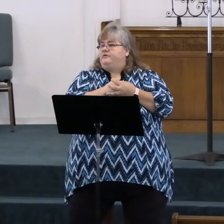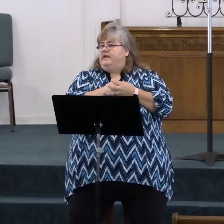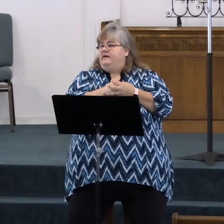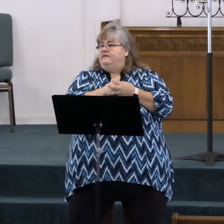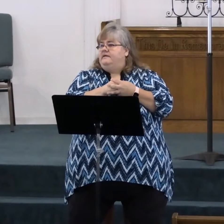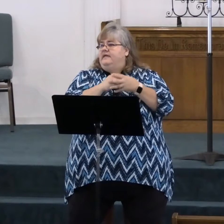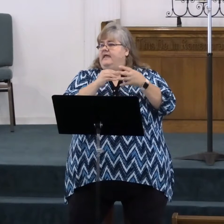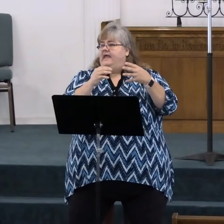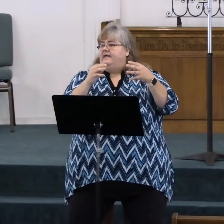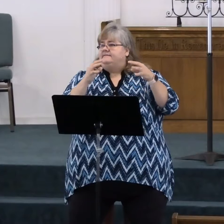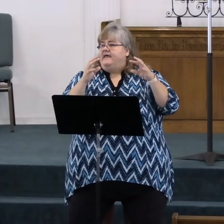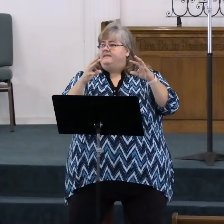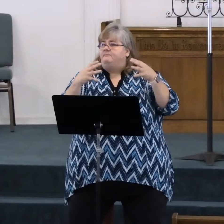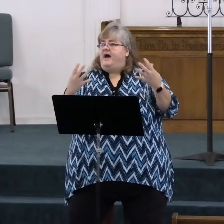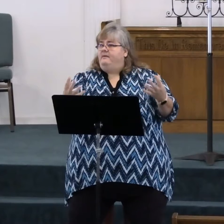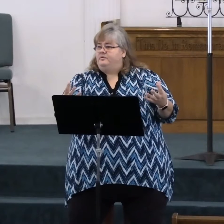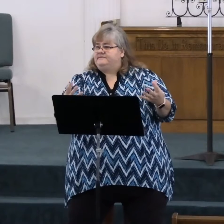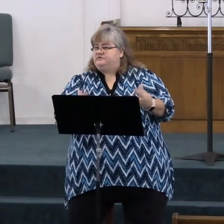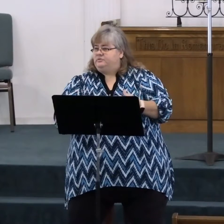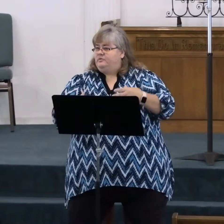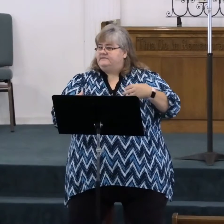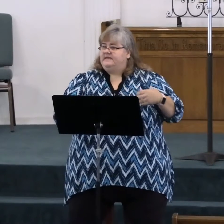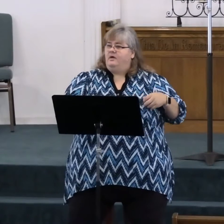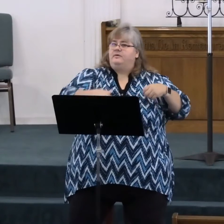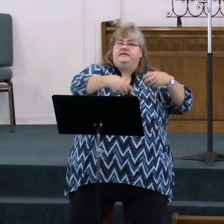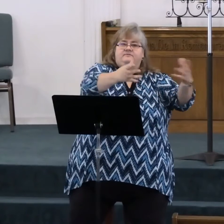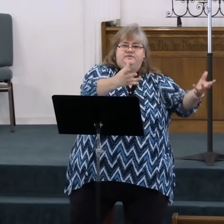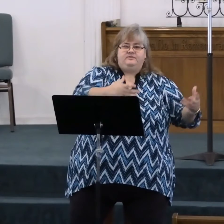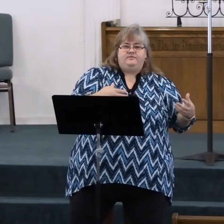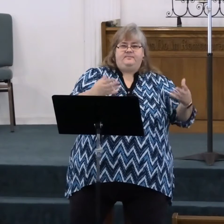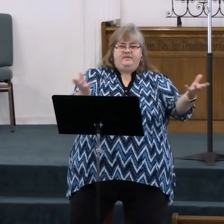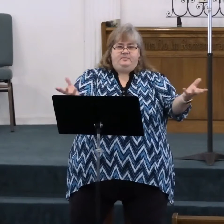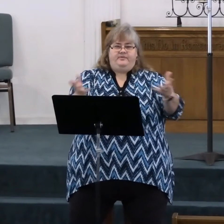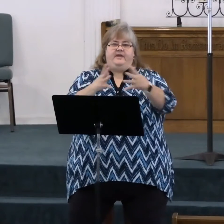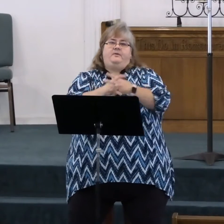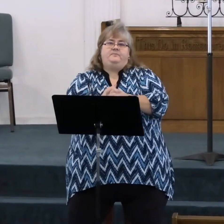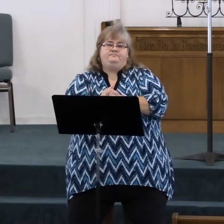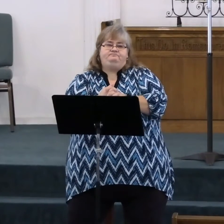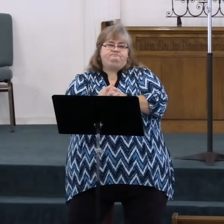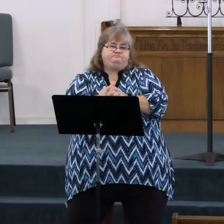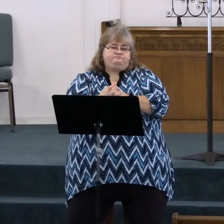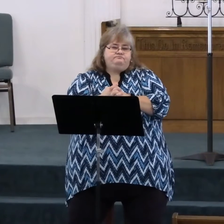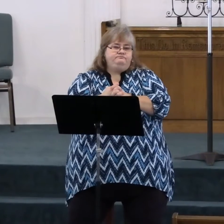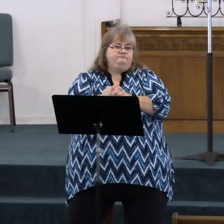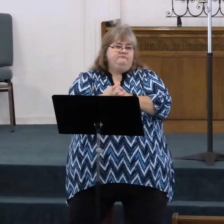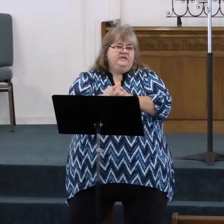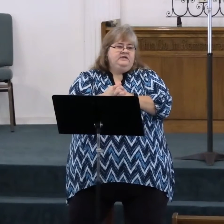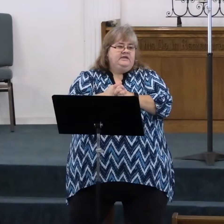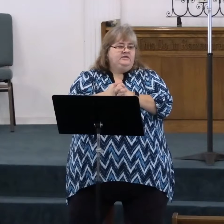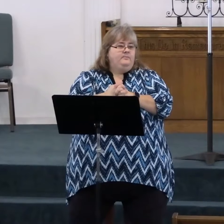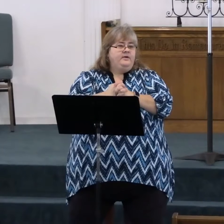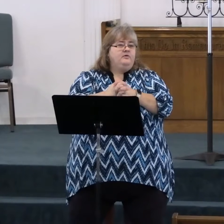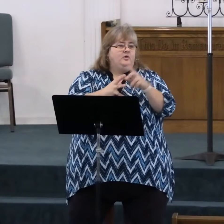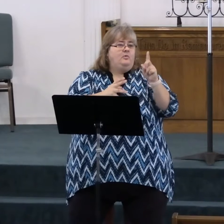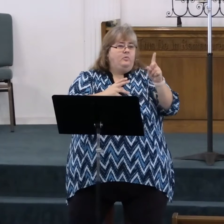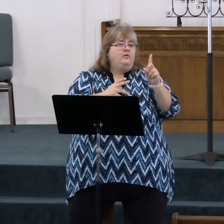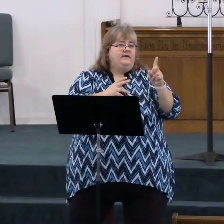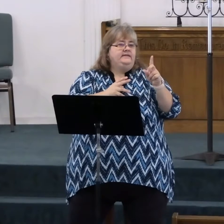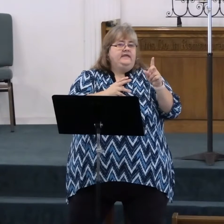Africa and taking Bibles that she wanted to go and give to the people there. And the miracle one